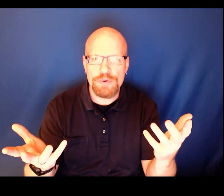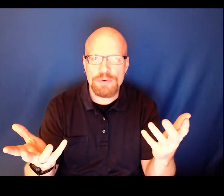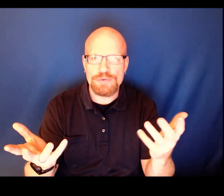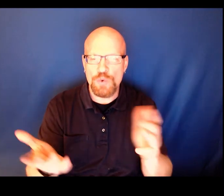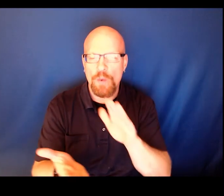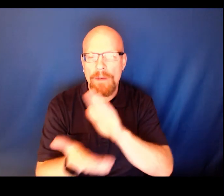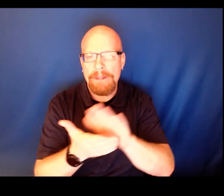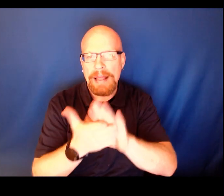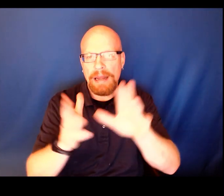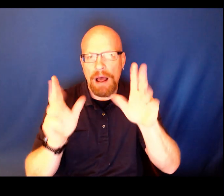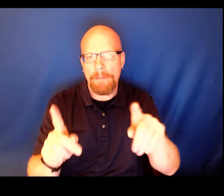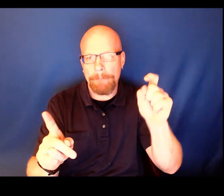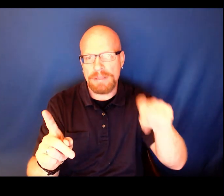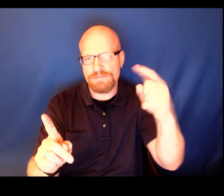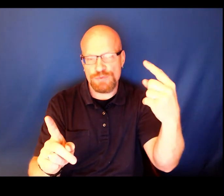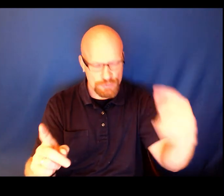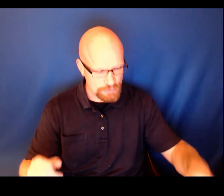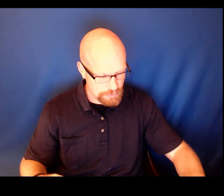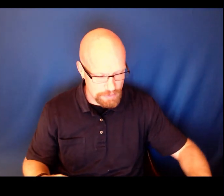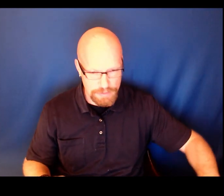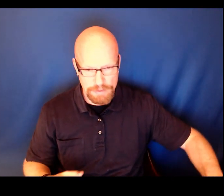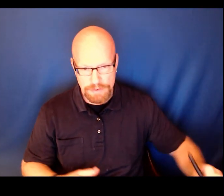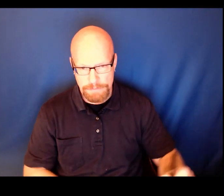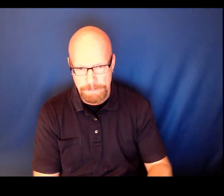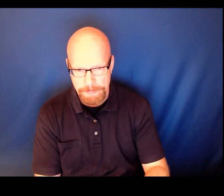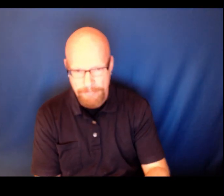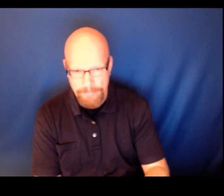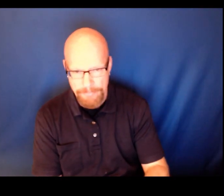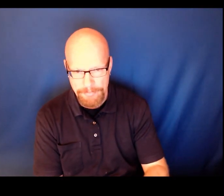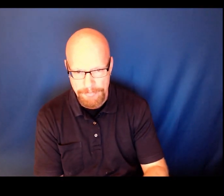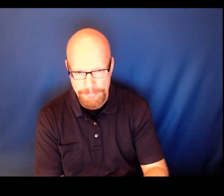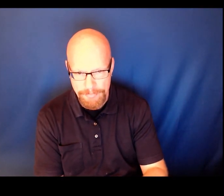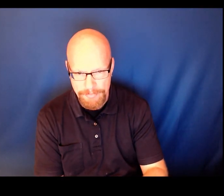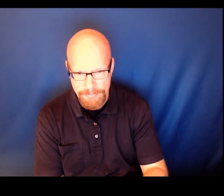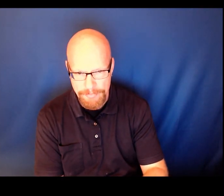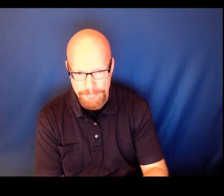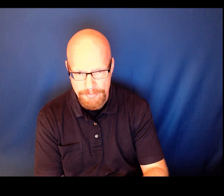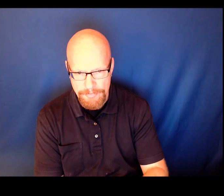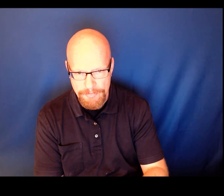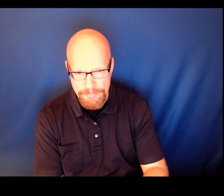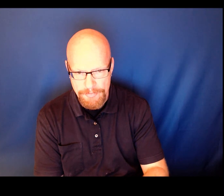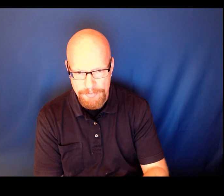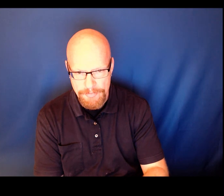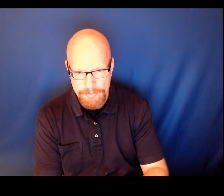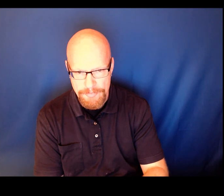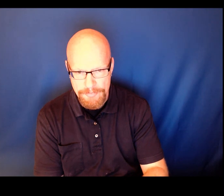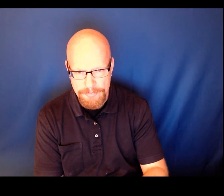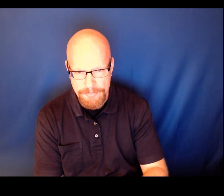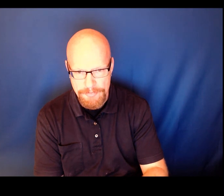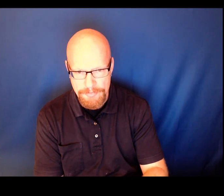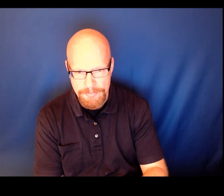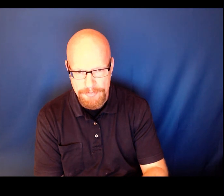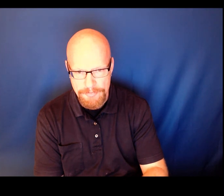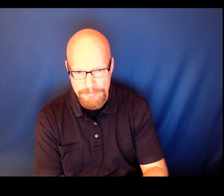because 2 is not a variable. We have to simplify first.